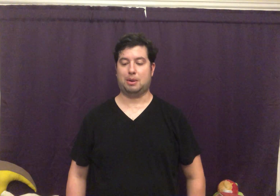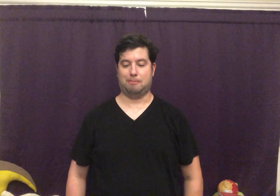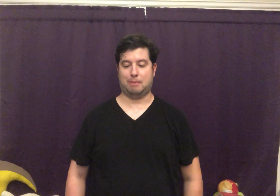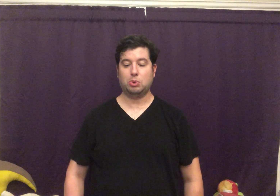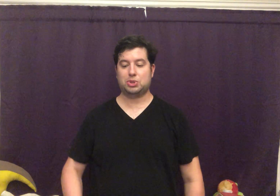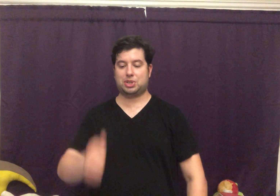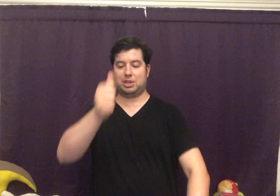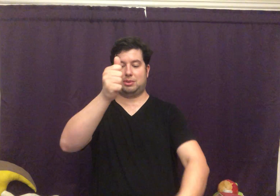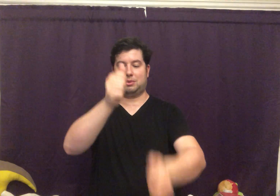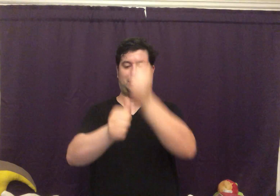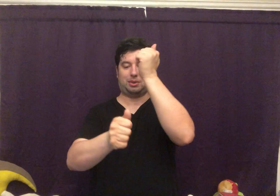Most.